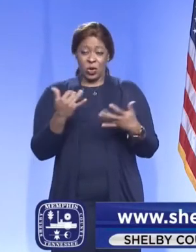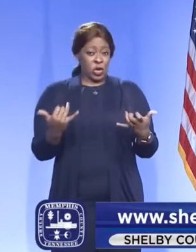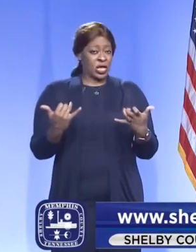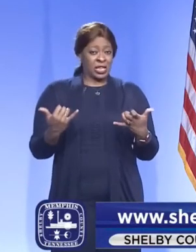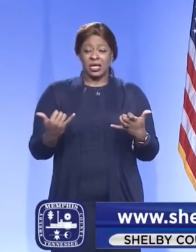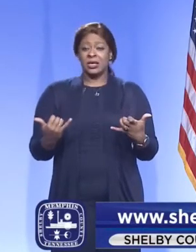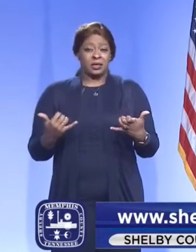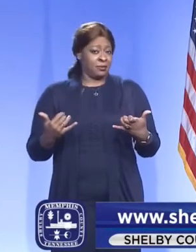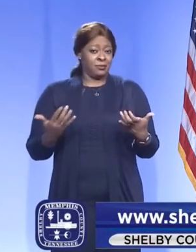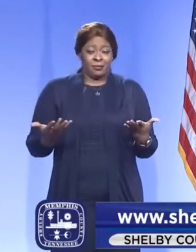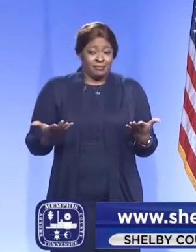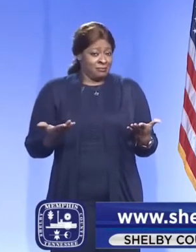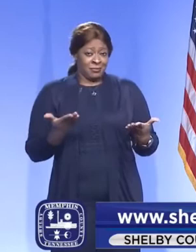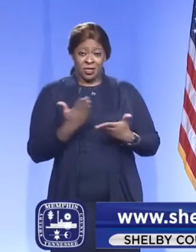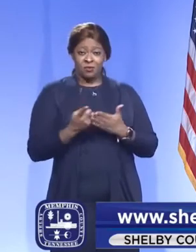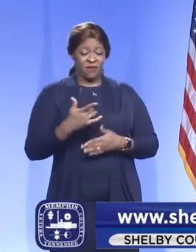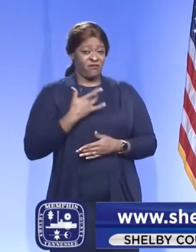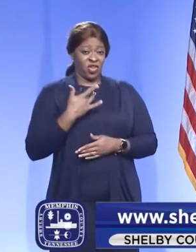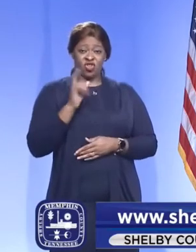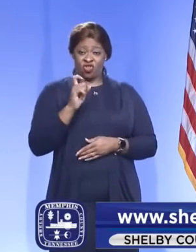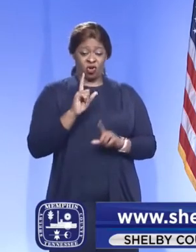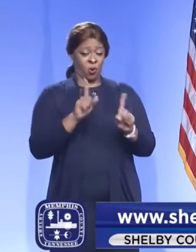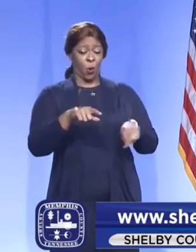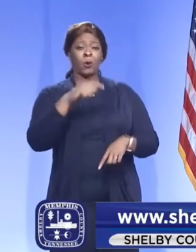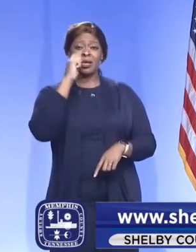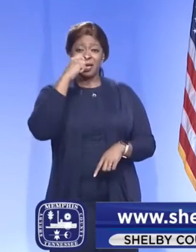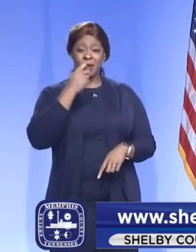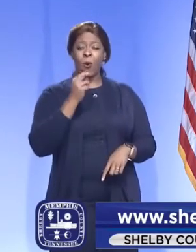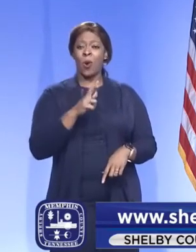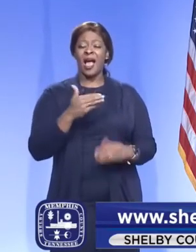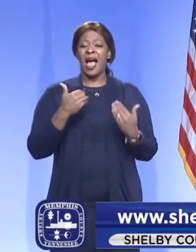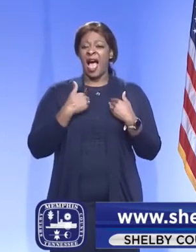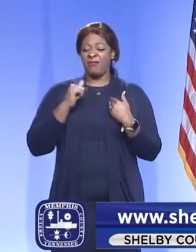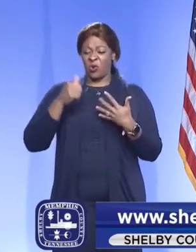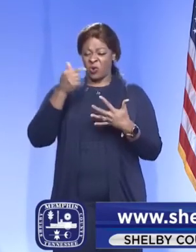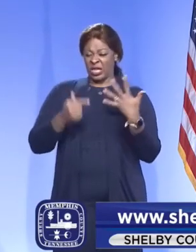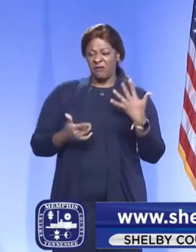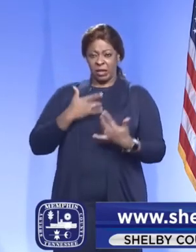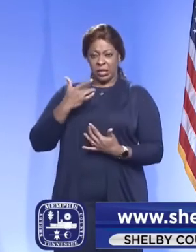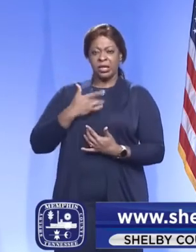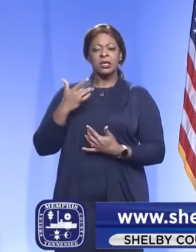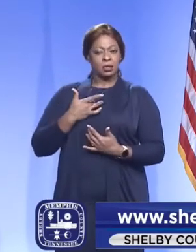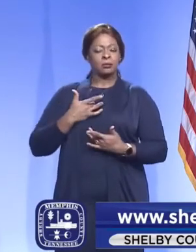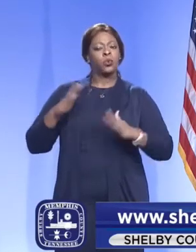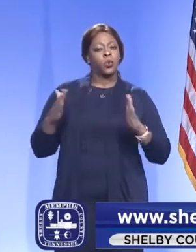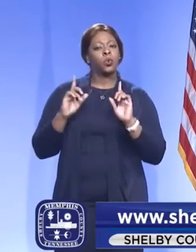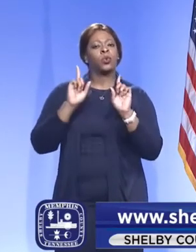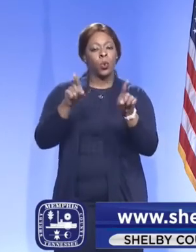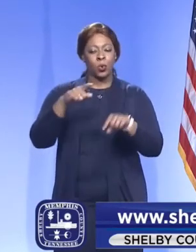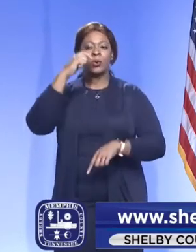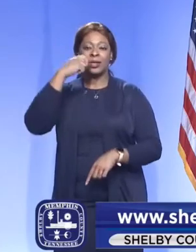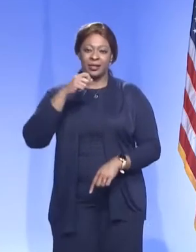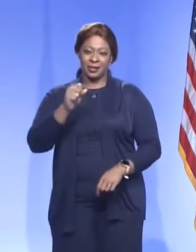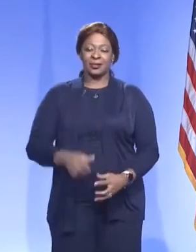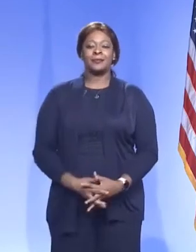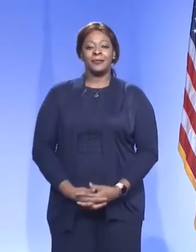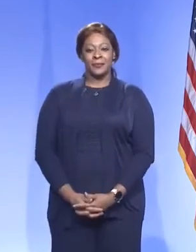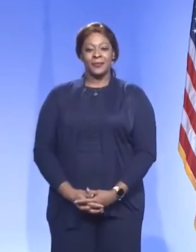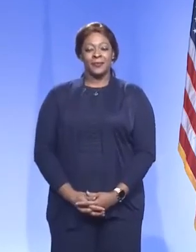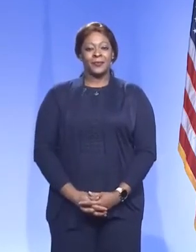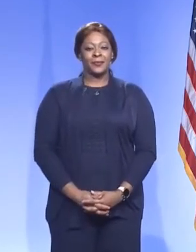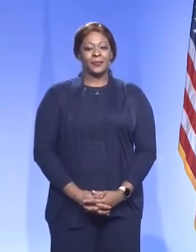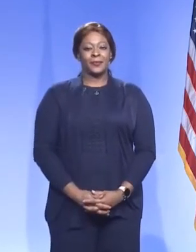indicate COVID-19 disease. And testing is easily available, easy to access. Lab turnaround time is very short right now, 1 to